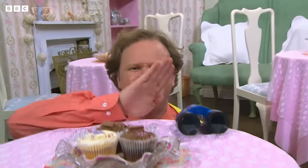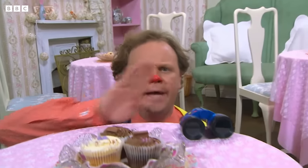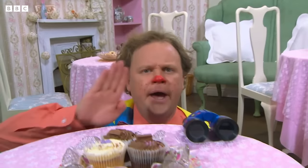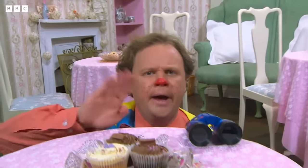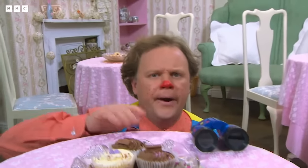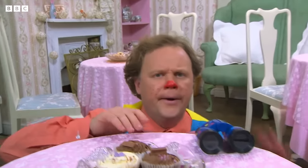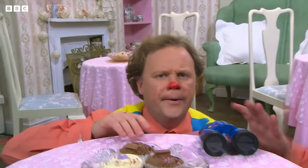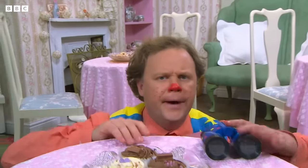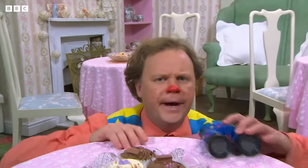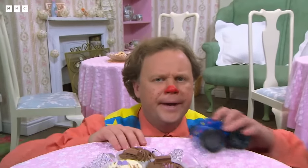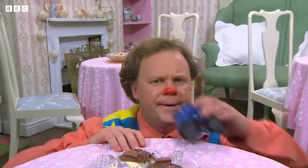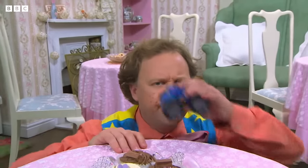No.